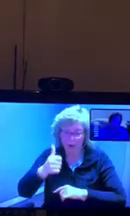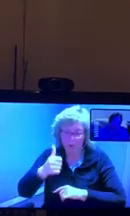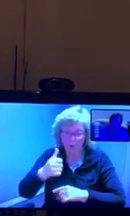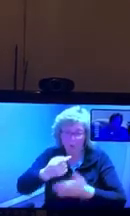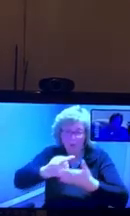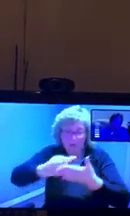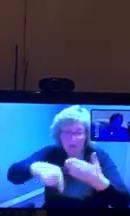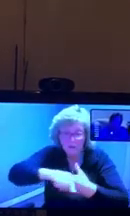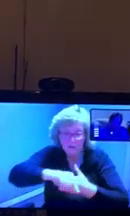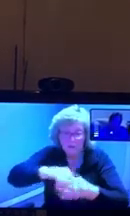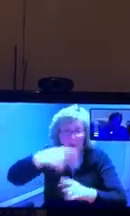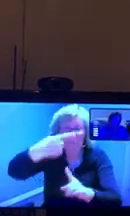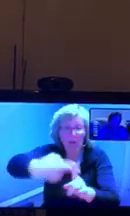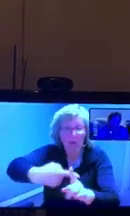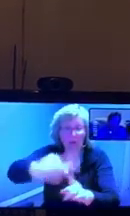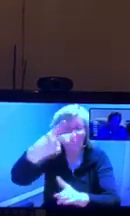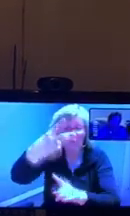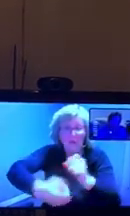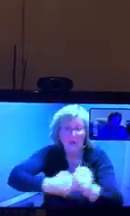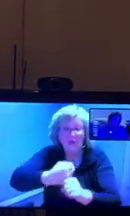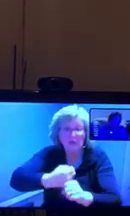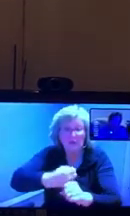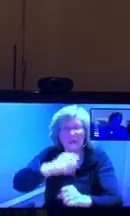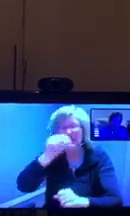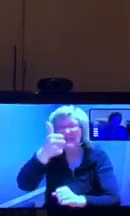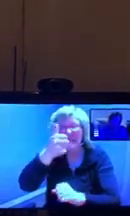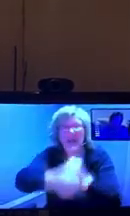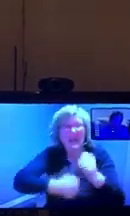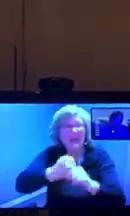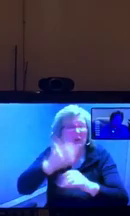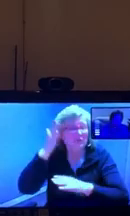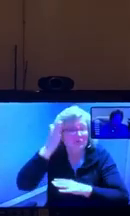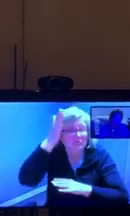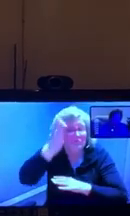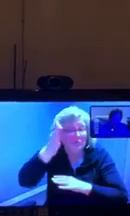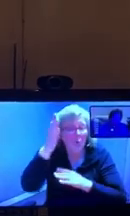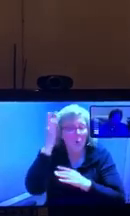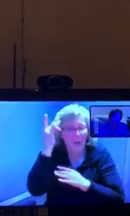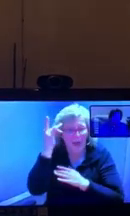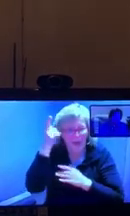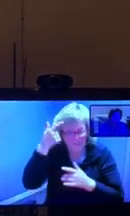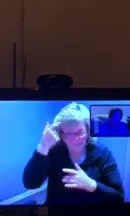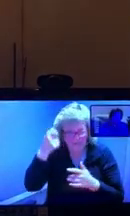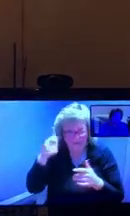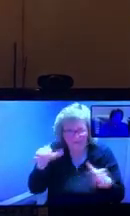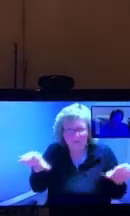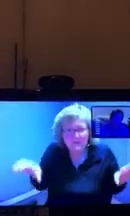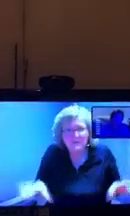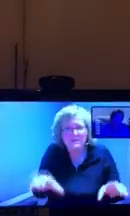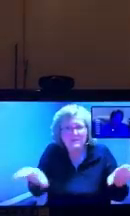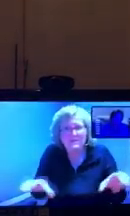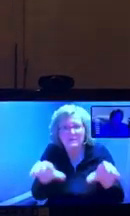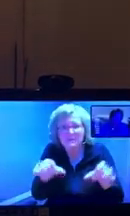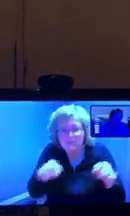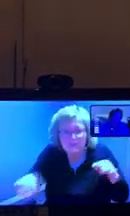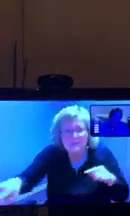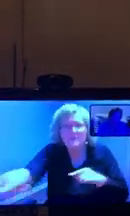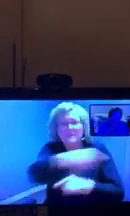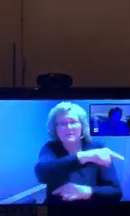month from now, 2 years from now, 10 years from now, because of the efforts that you guys are going to make, because of this vision that Ash Sahib